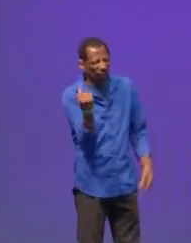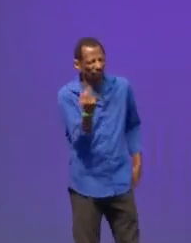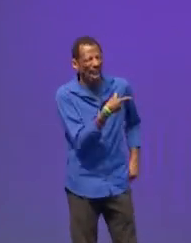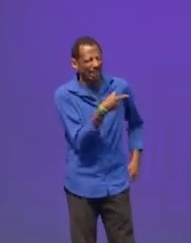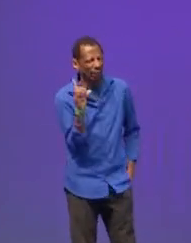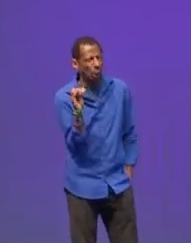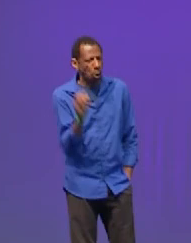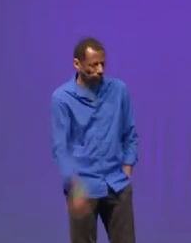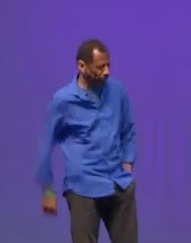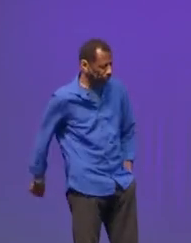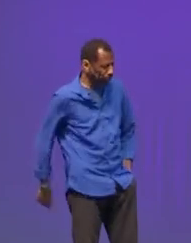they do.